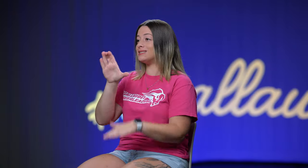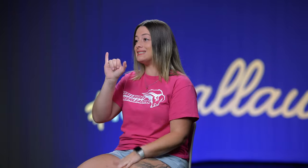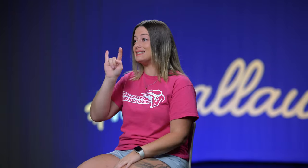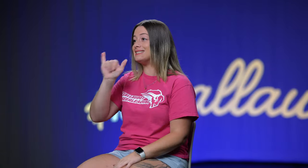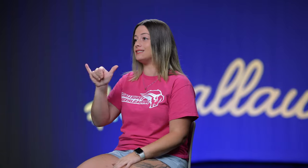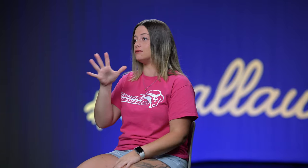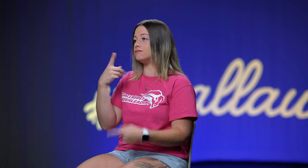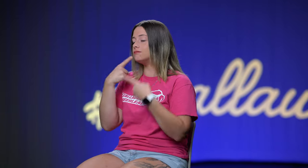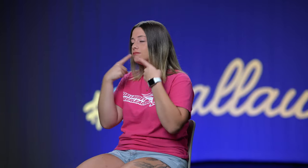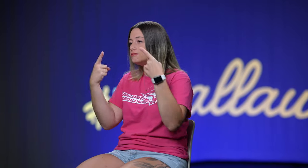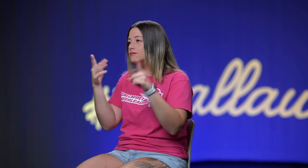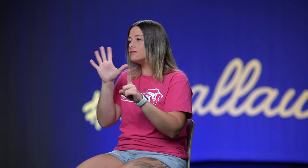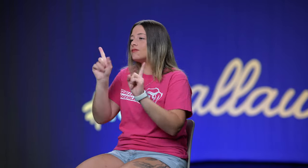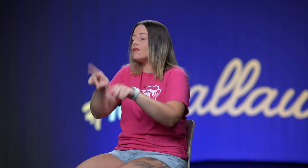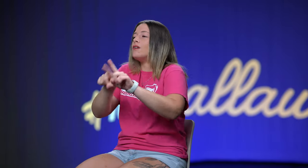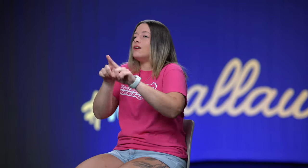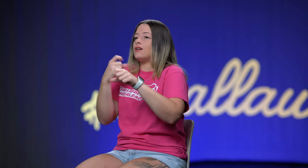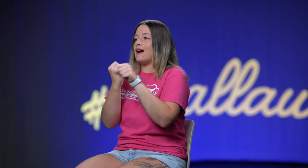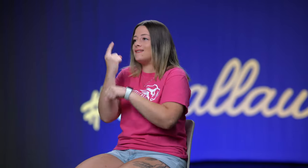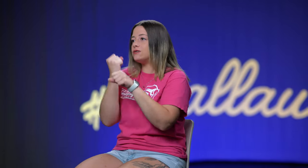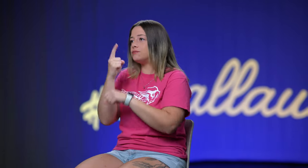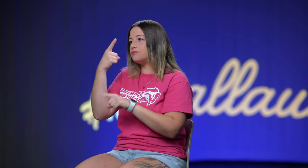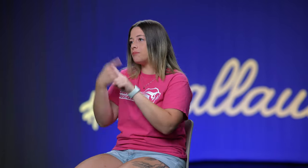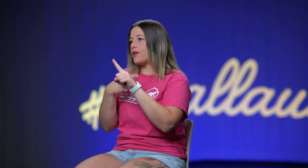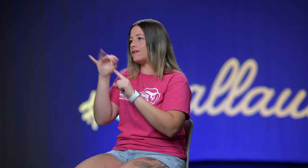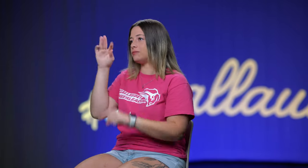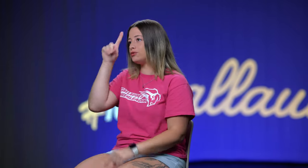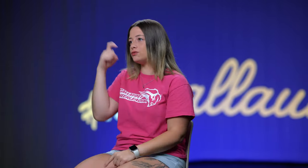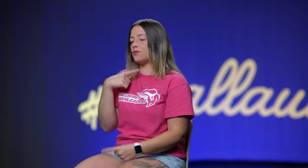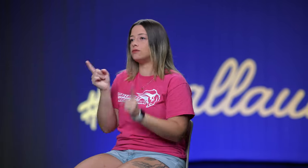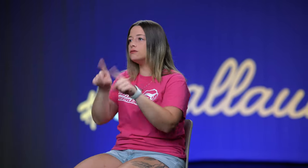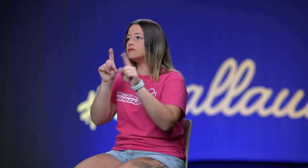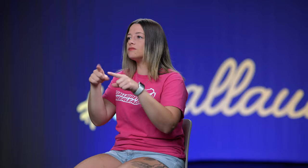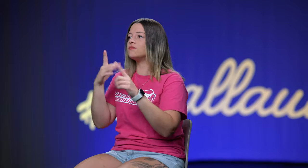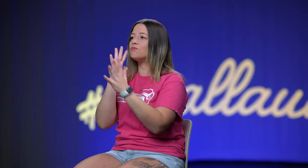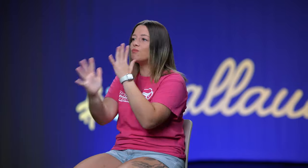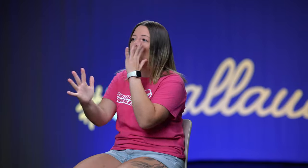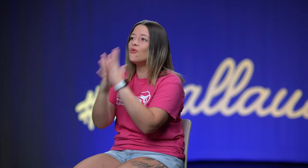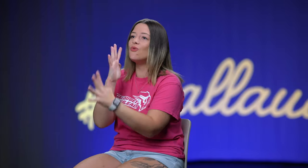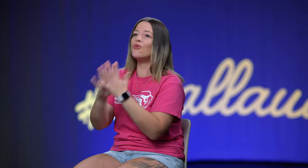Ocean City. I love going every summer and enjoying the boardwalk, the waves, the salty air.